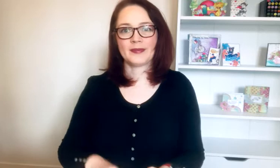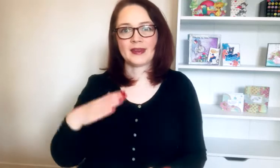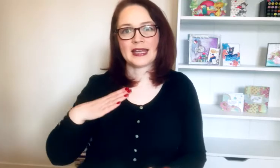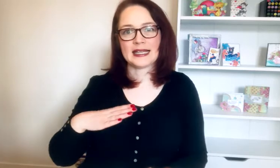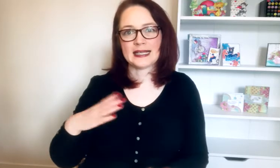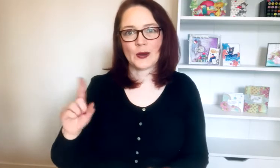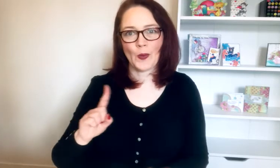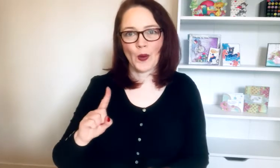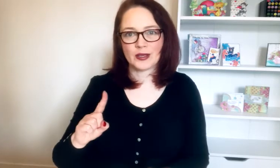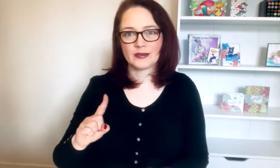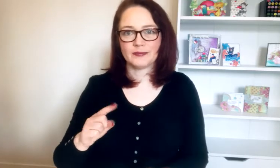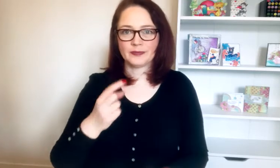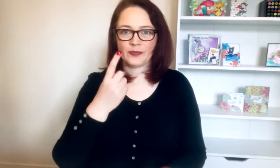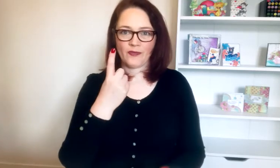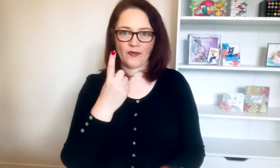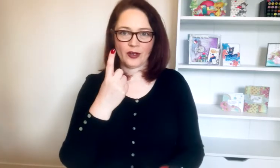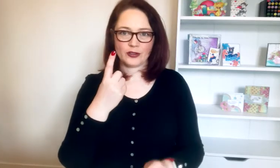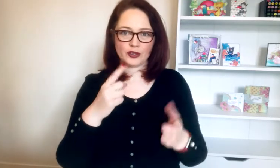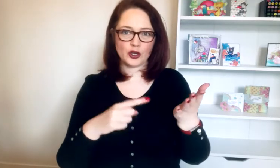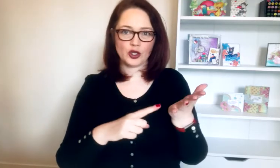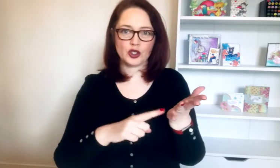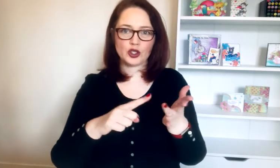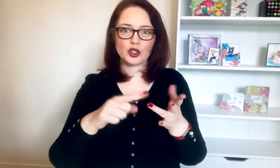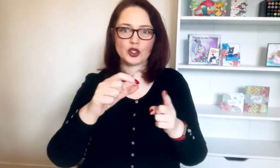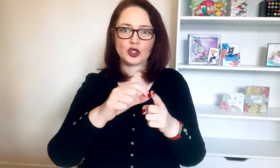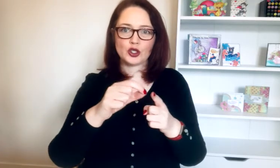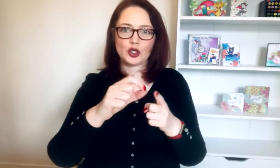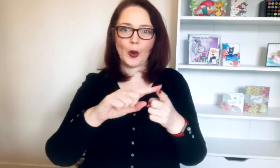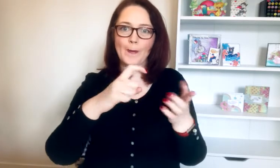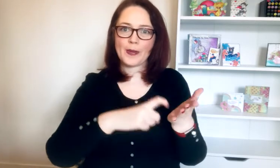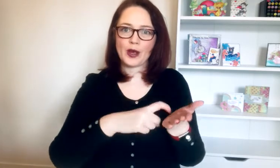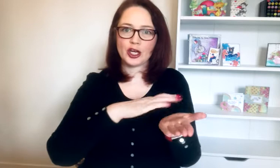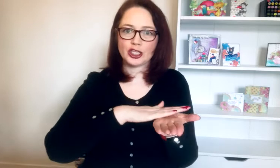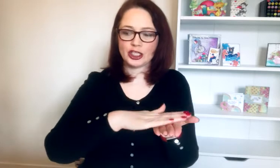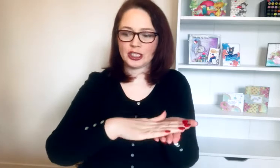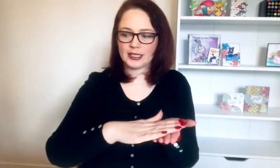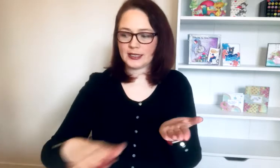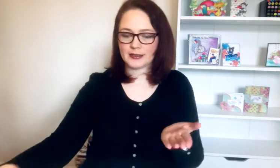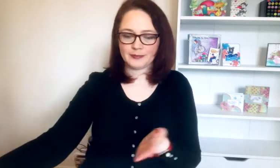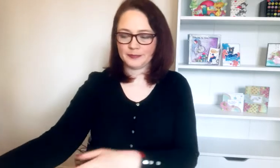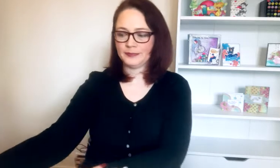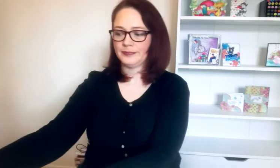and I'll let you know what we're going to need. So first of all, we're going to need a topper sheet, which I'll just show you.